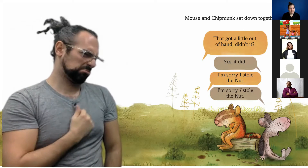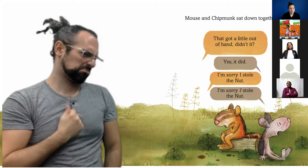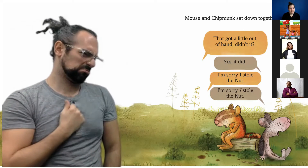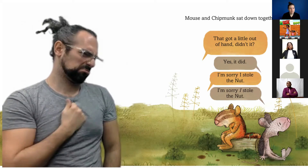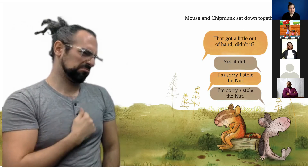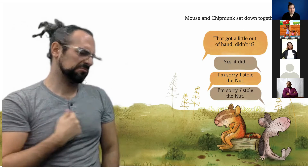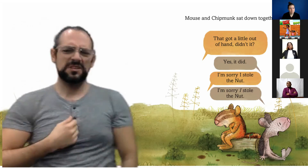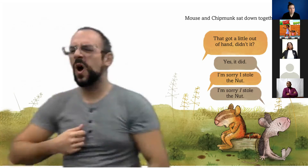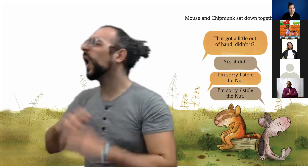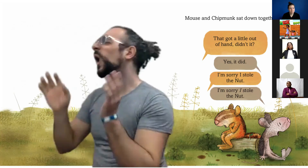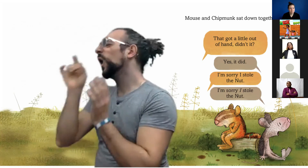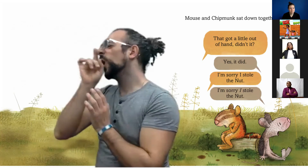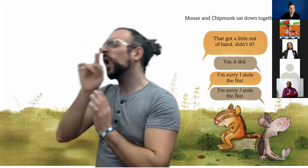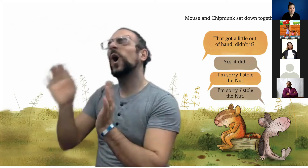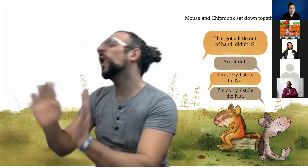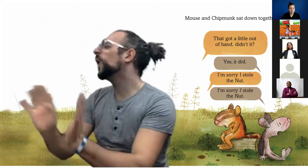Oh,